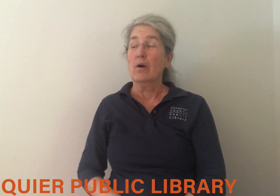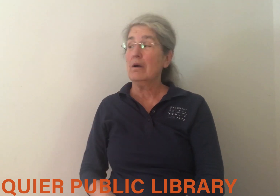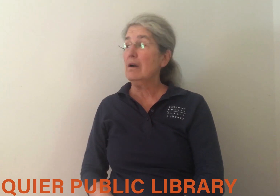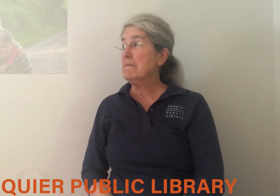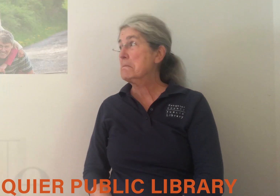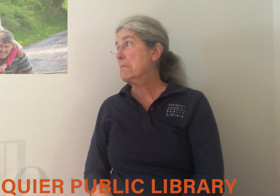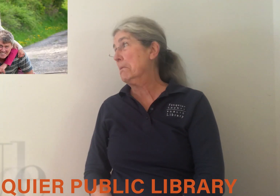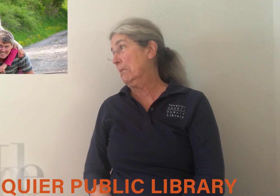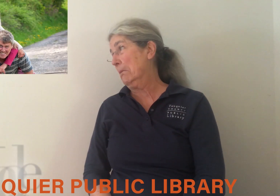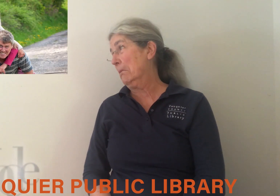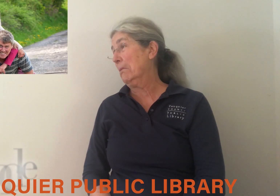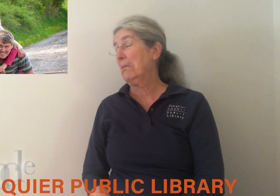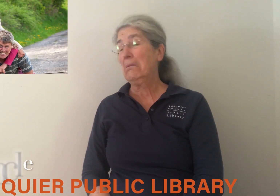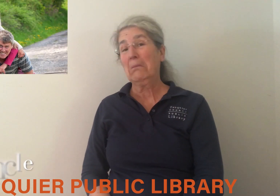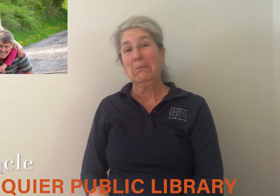Or